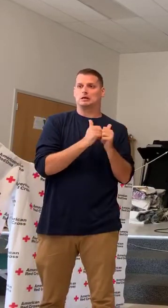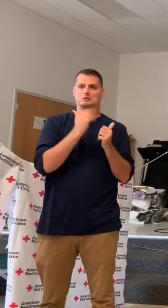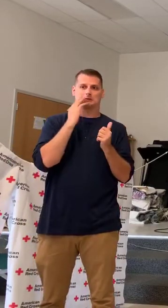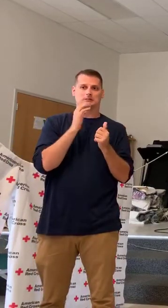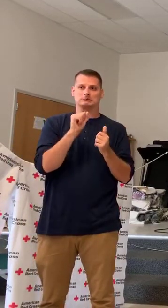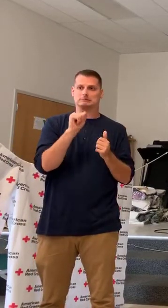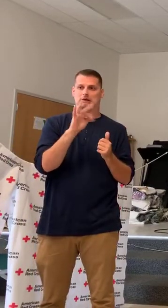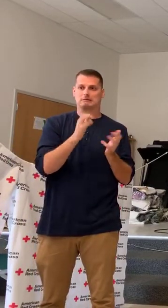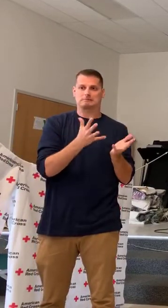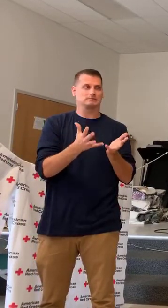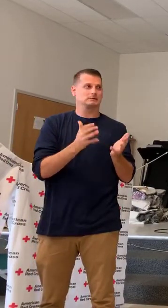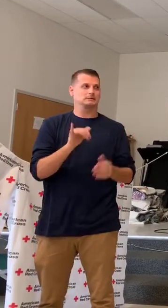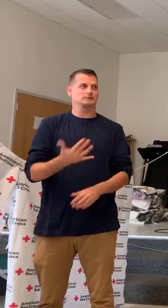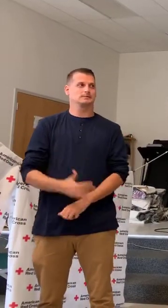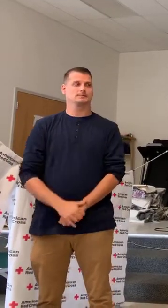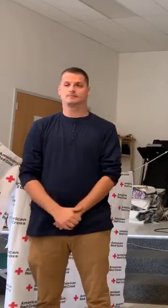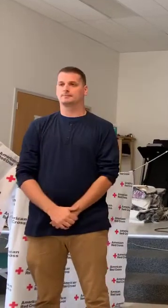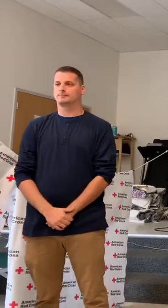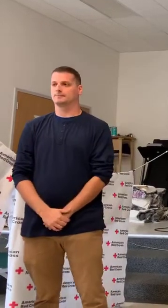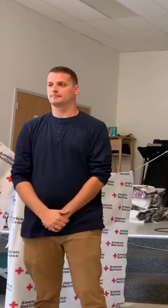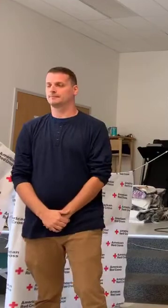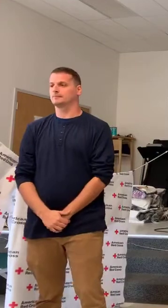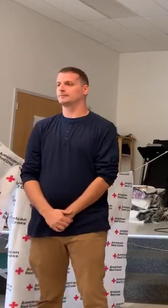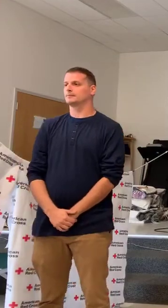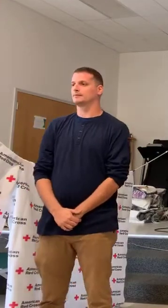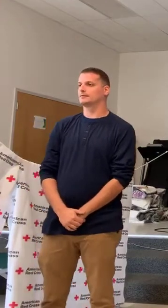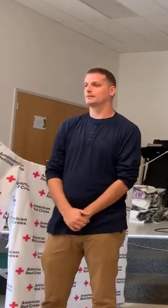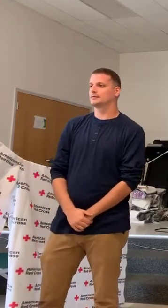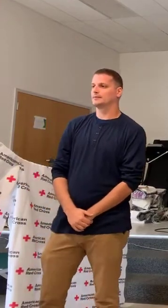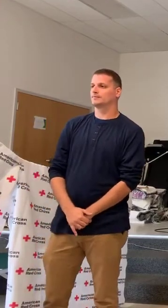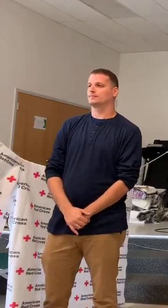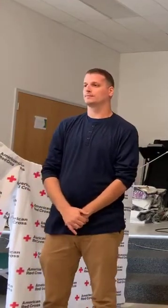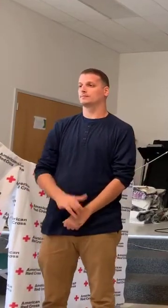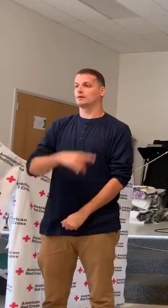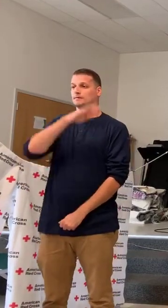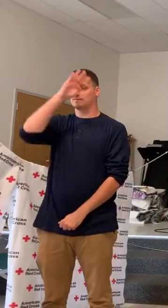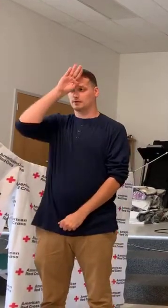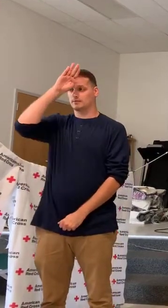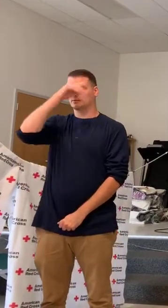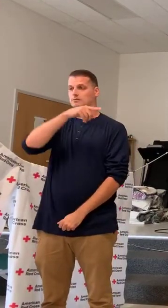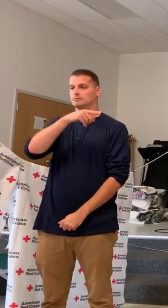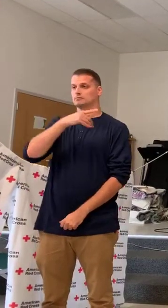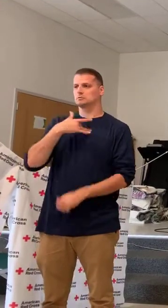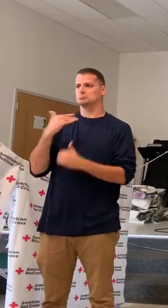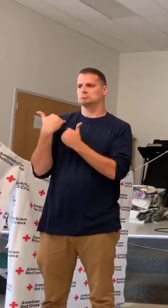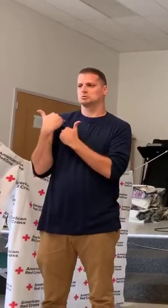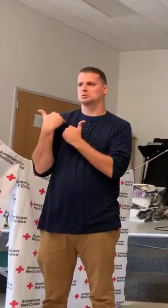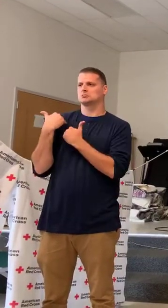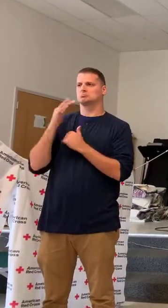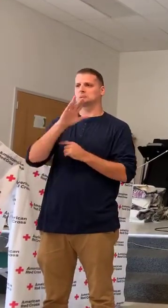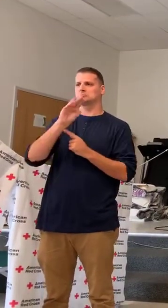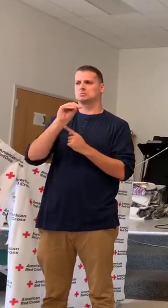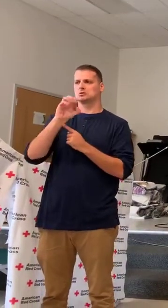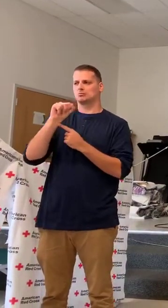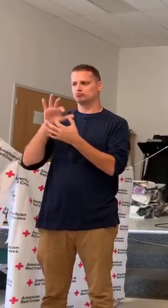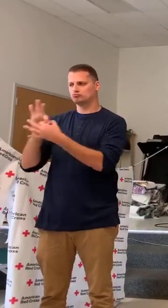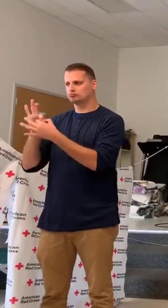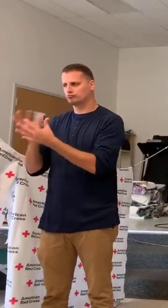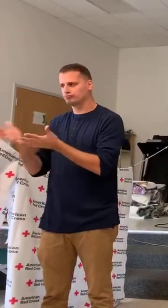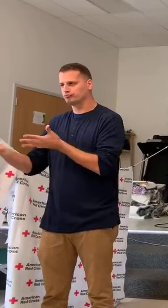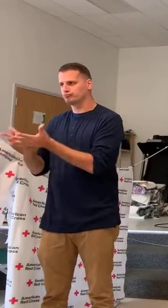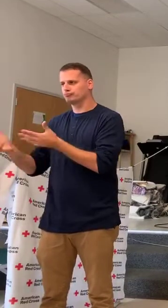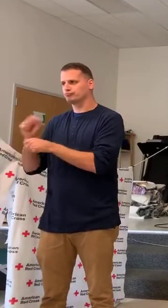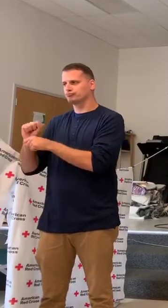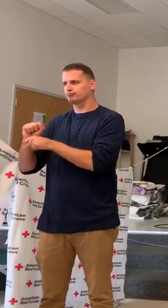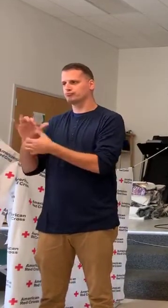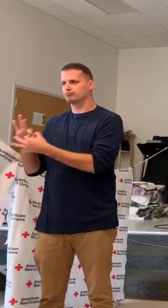fire working directly with MEA, and we can go offline. We talked to them. Yeah. Great, so that's one of those specific,